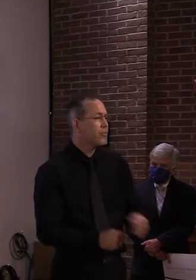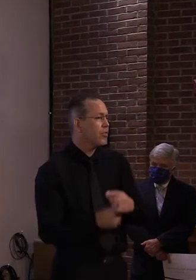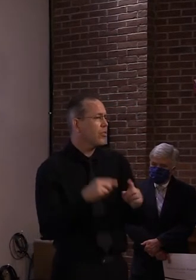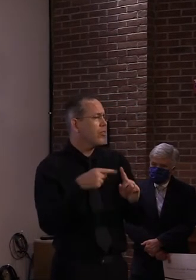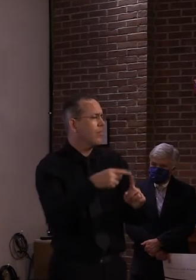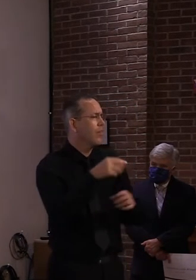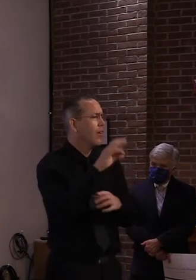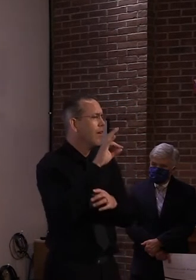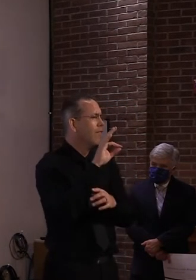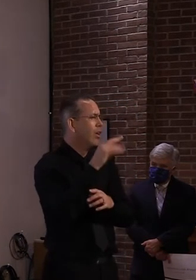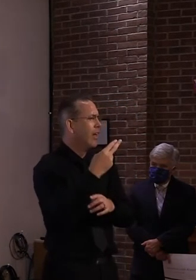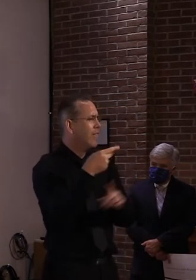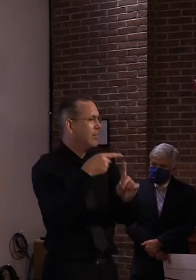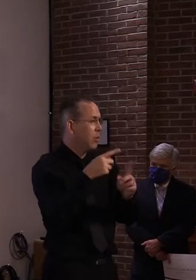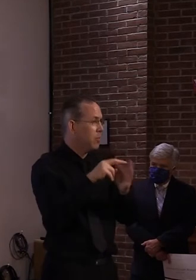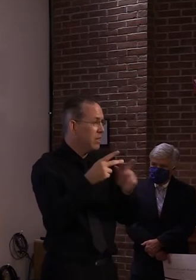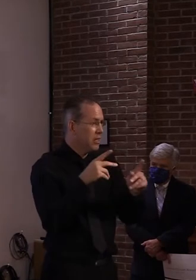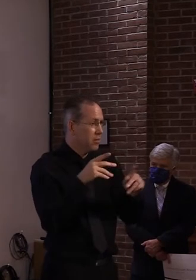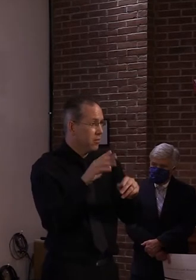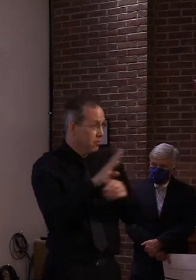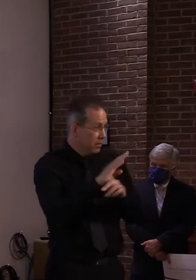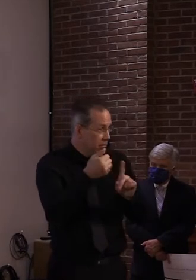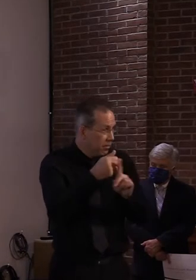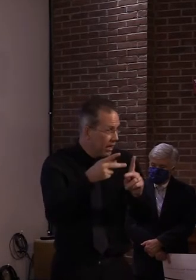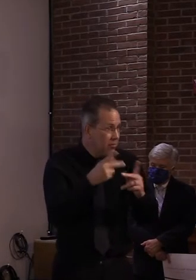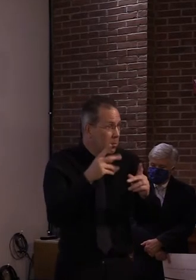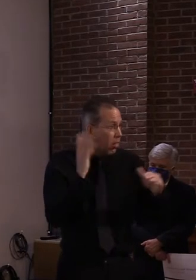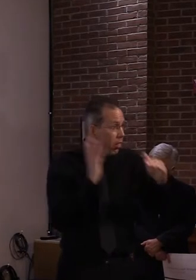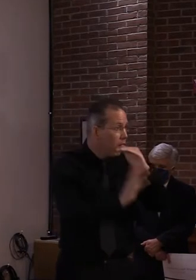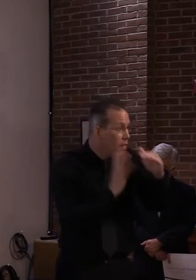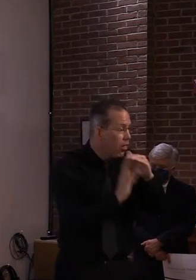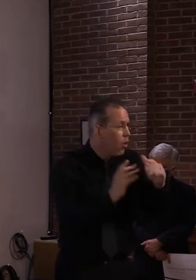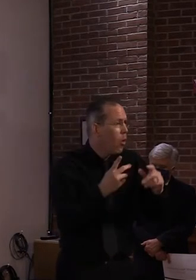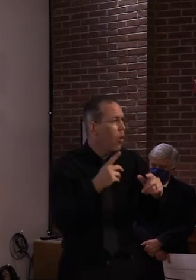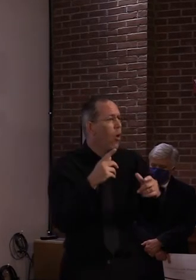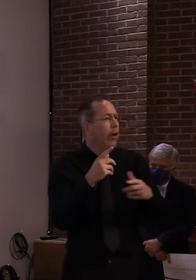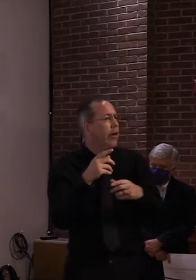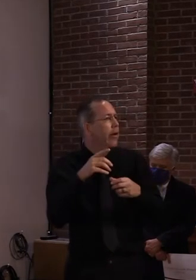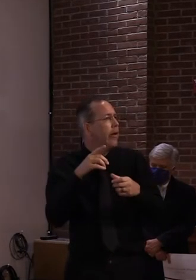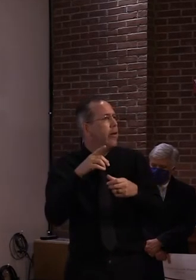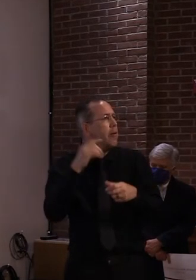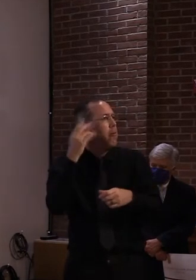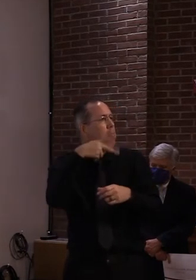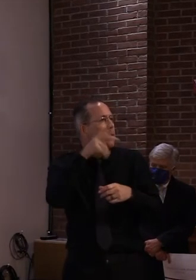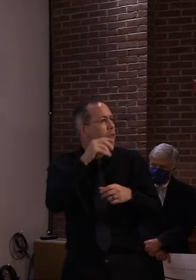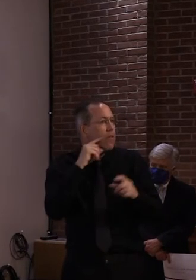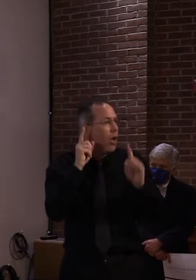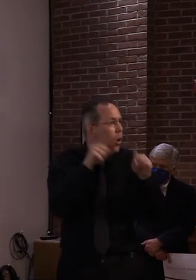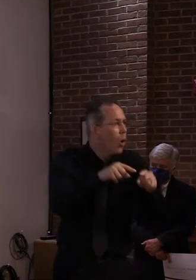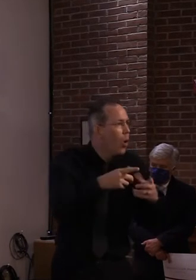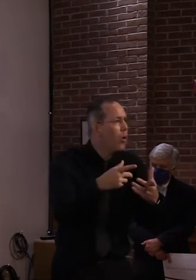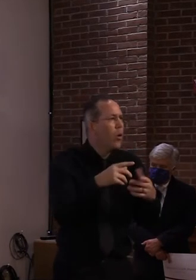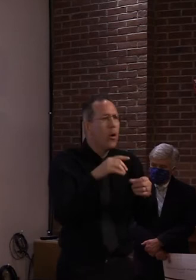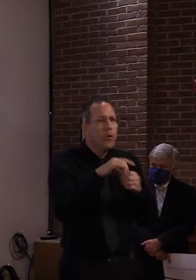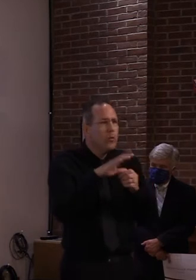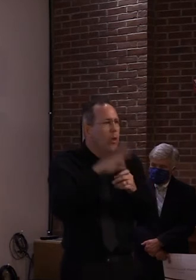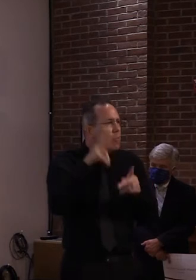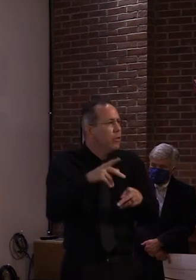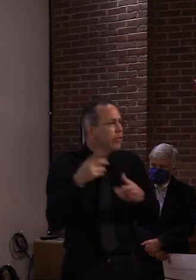FedEx not making deliveries, no non-employees have entered the facility over the last whatever it is, week or